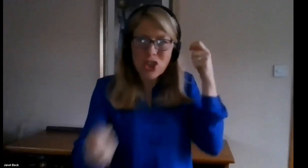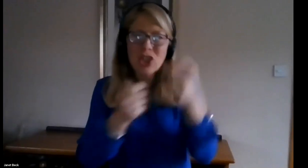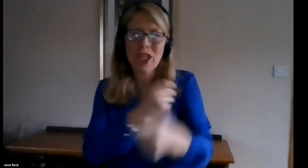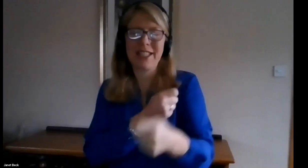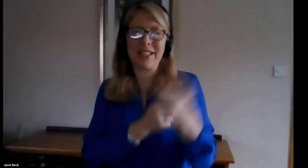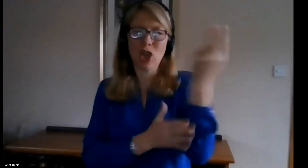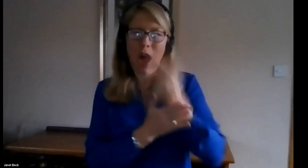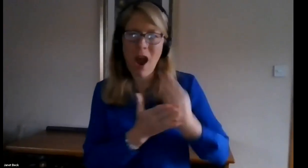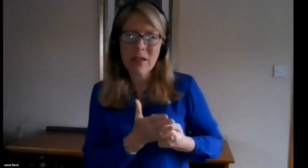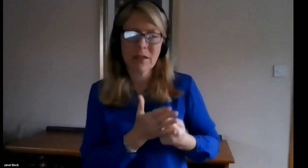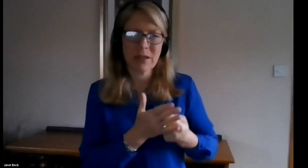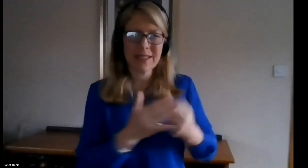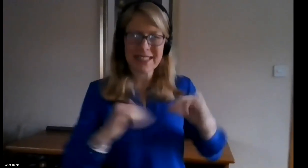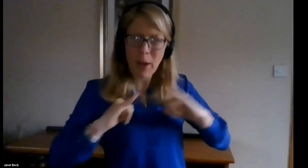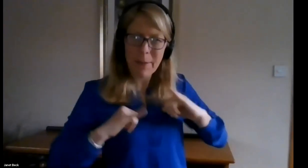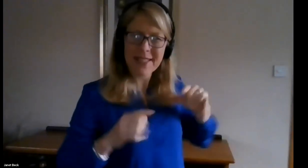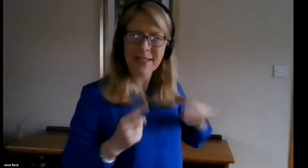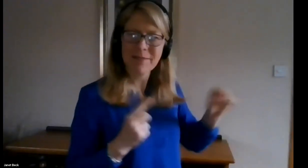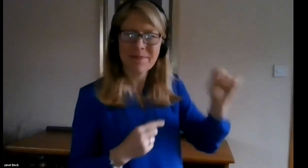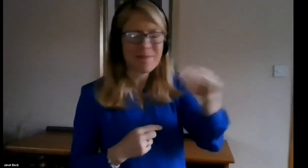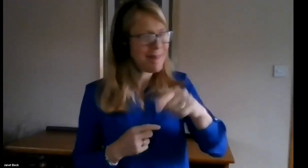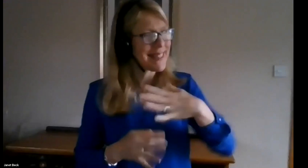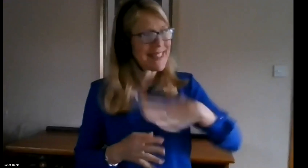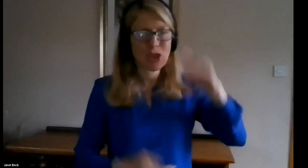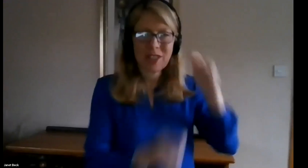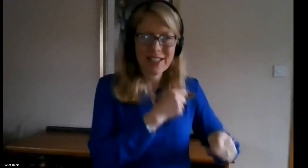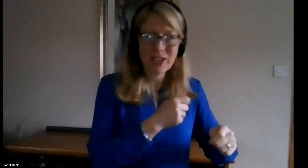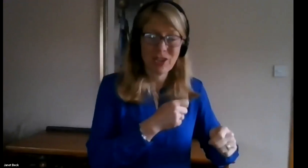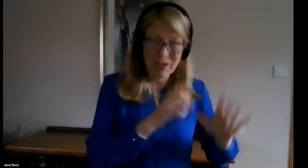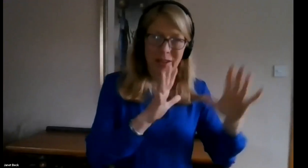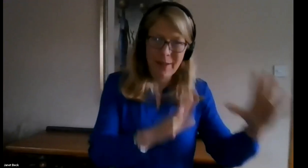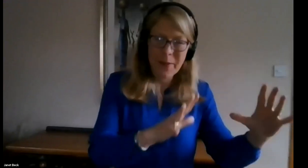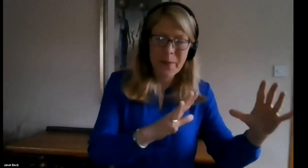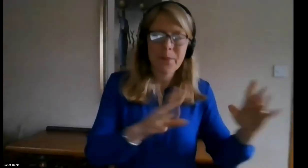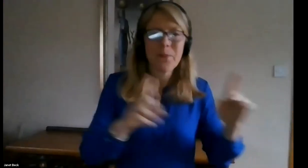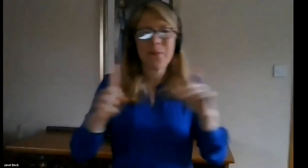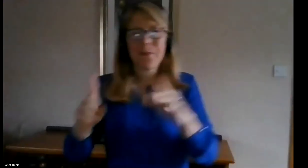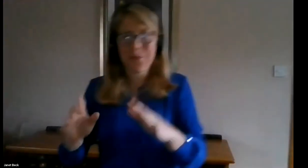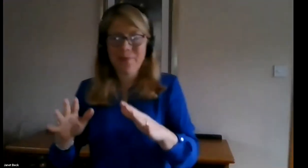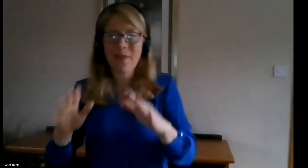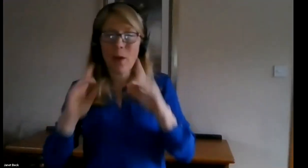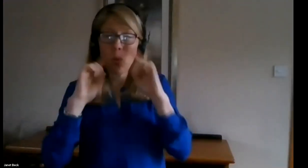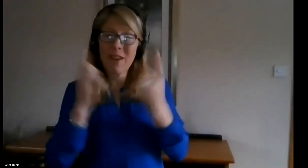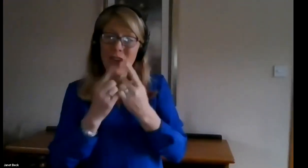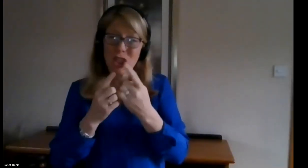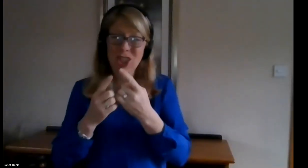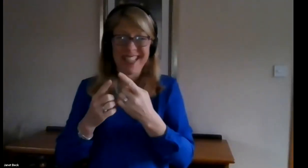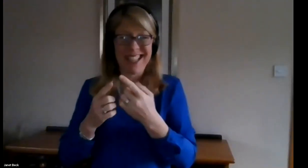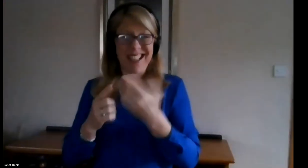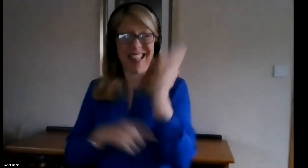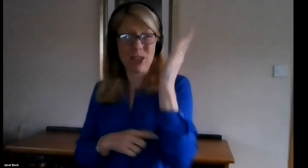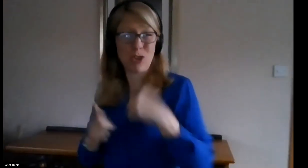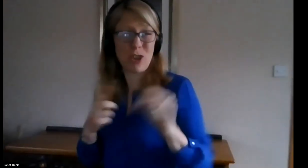slow process, I think. But at the same time, getting academics to recognize that theoretical models of how to